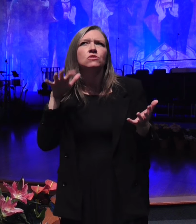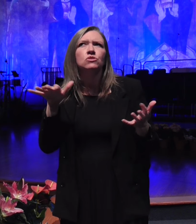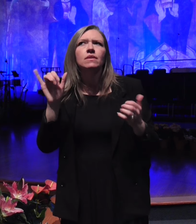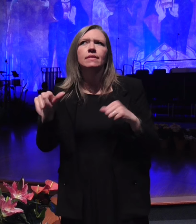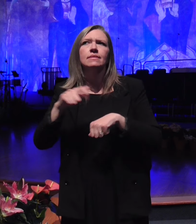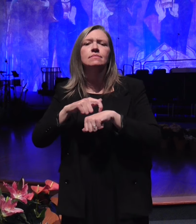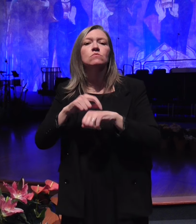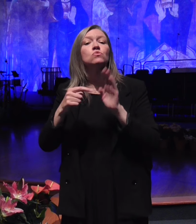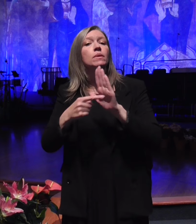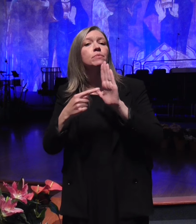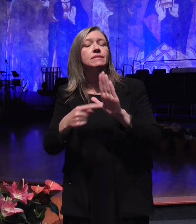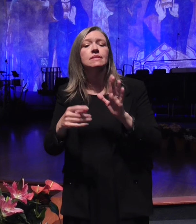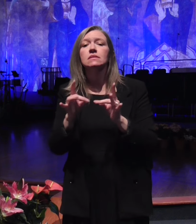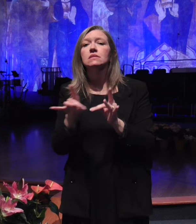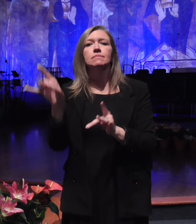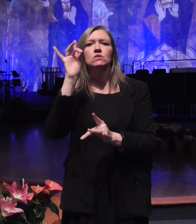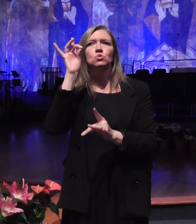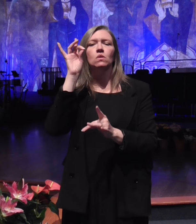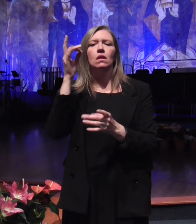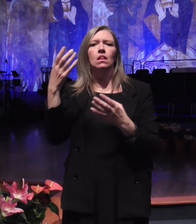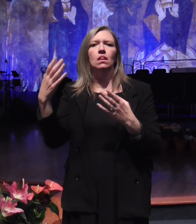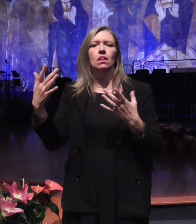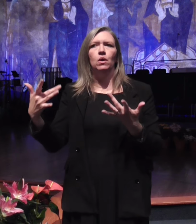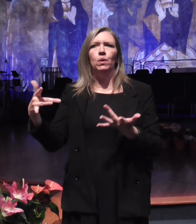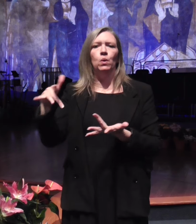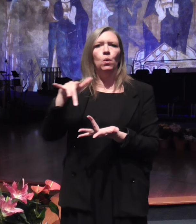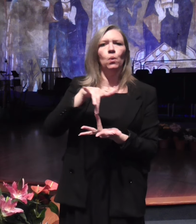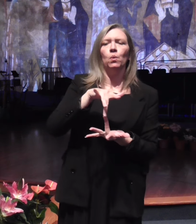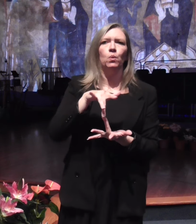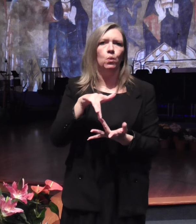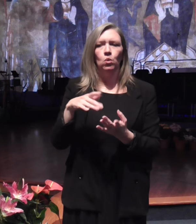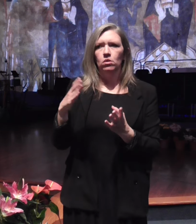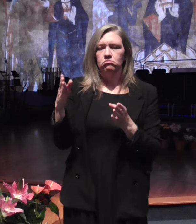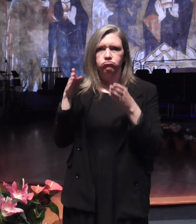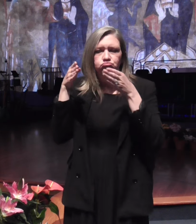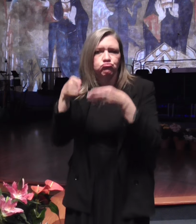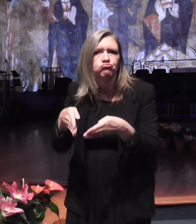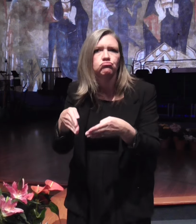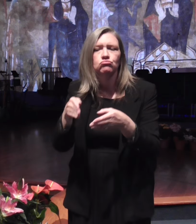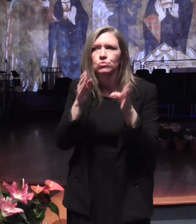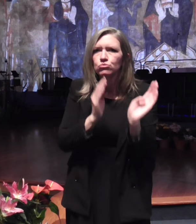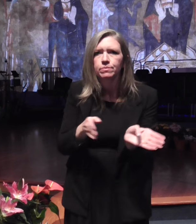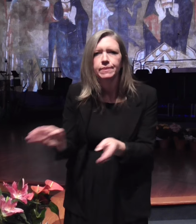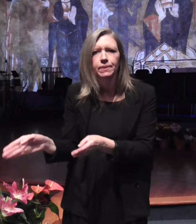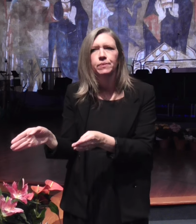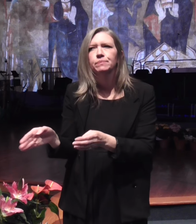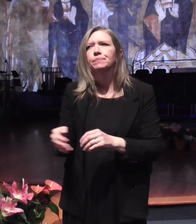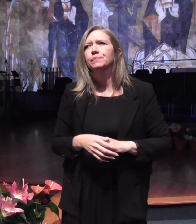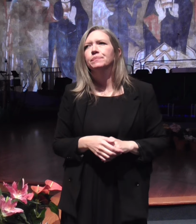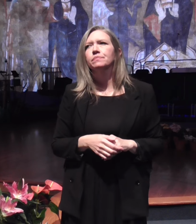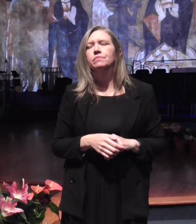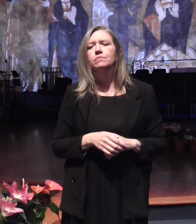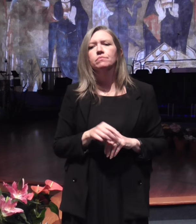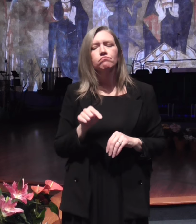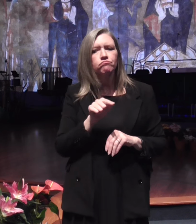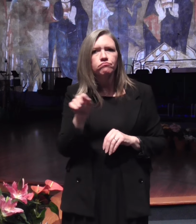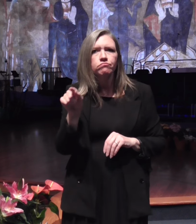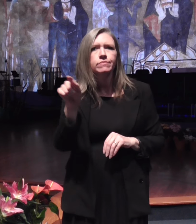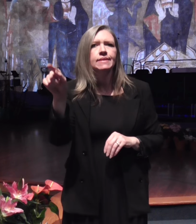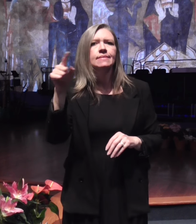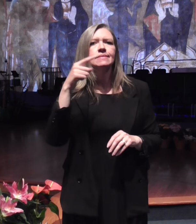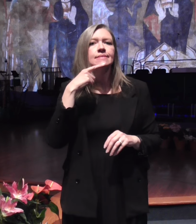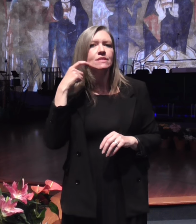spiritual honing in. It's a time of preparation. And there, in the desert, Jesus